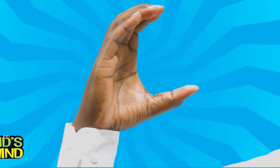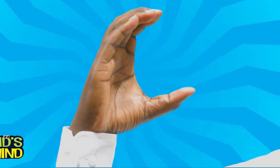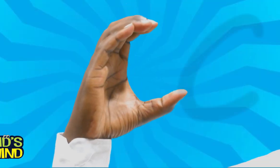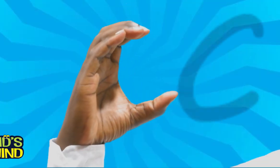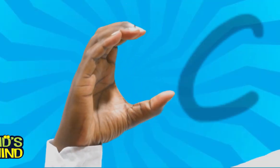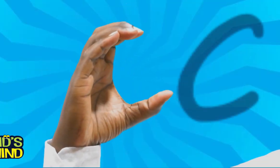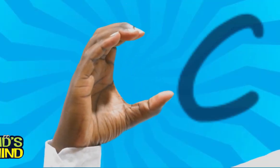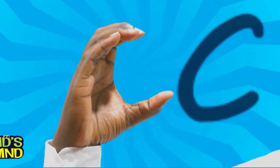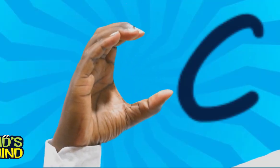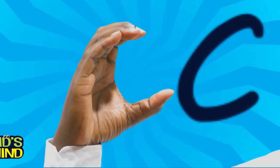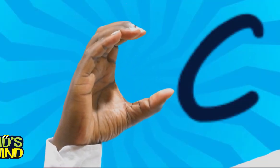C,